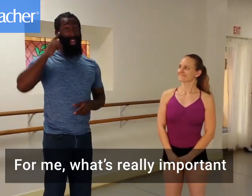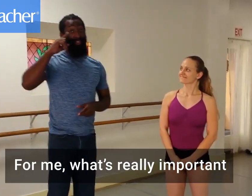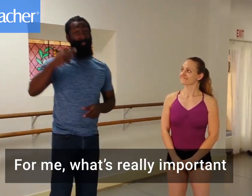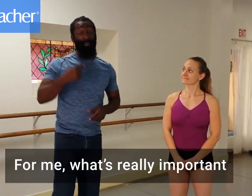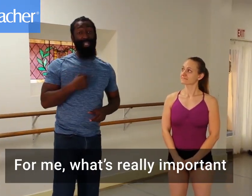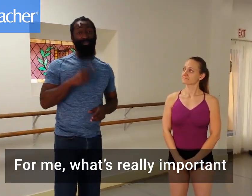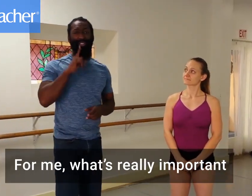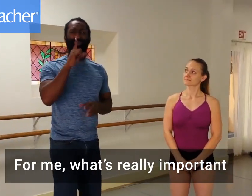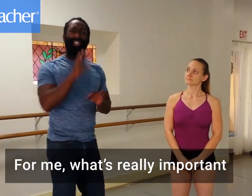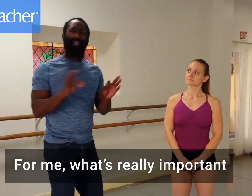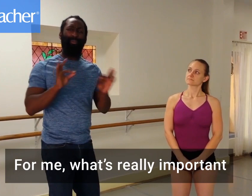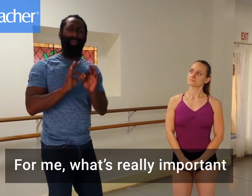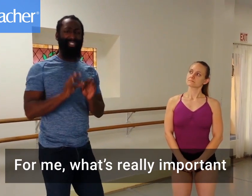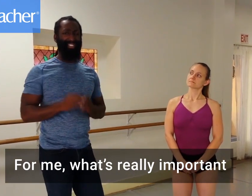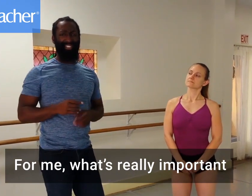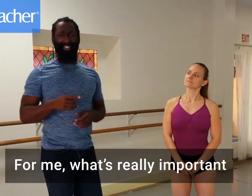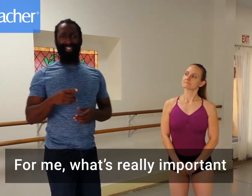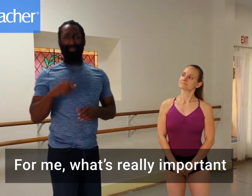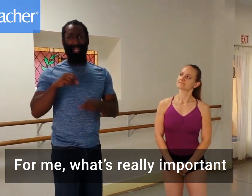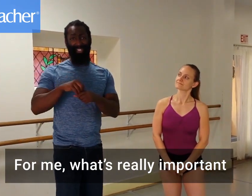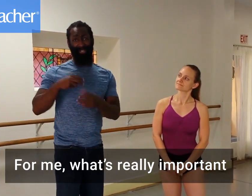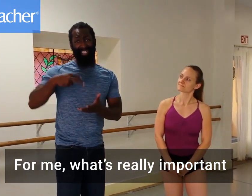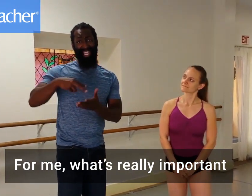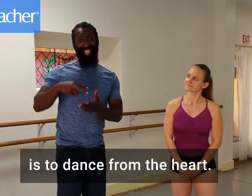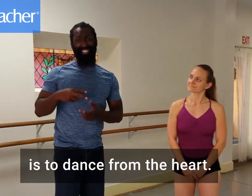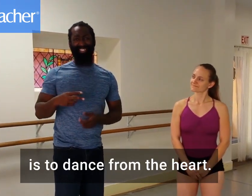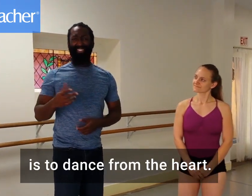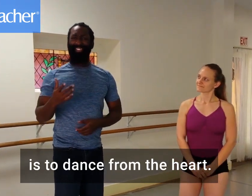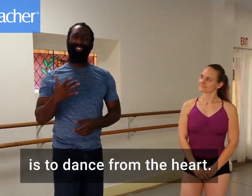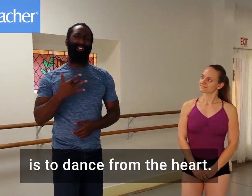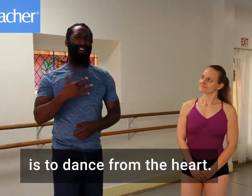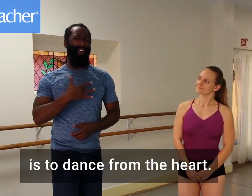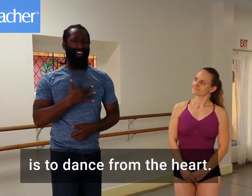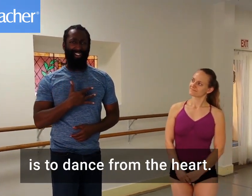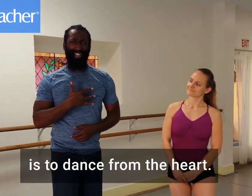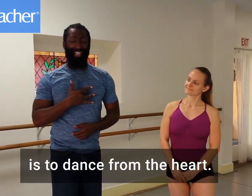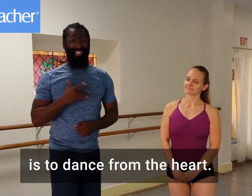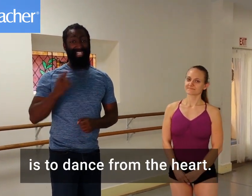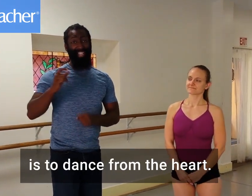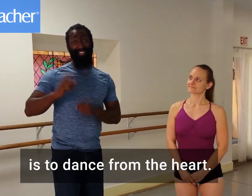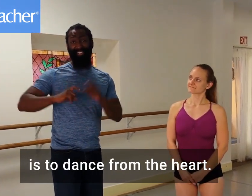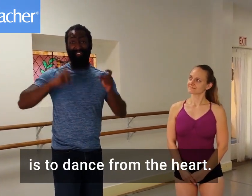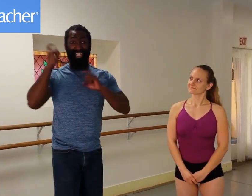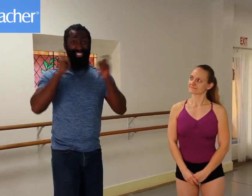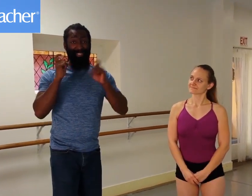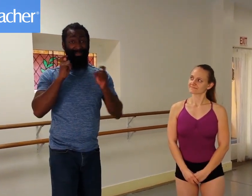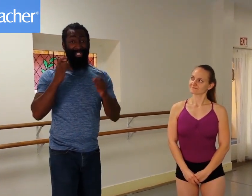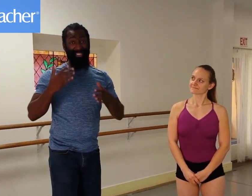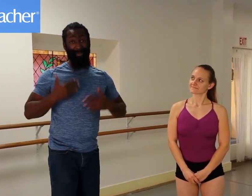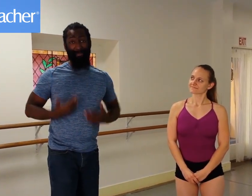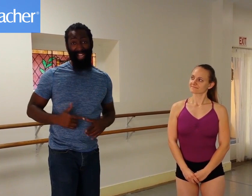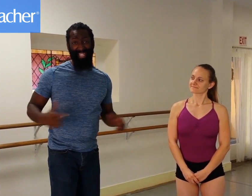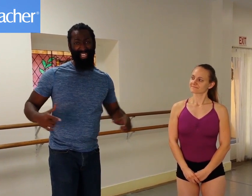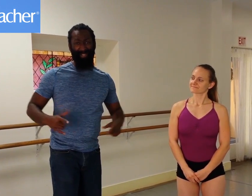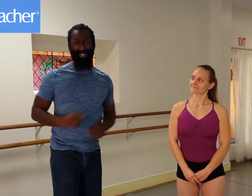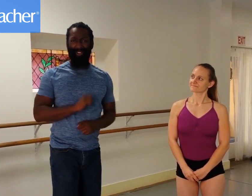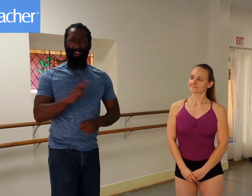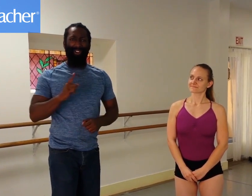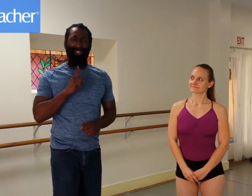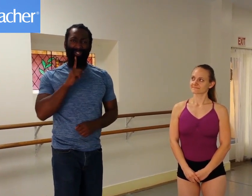For me, for shooting for you, in the dance, it's so hard. Yeah, face expression, body language, all